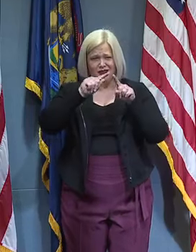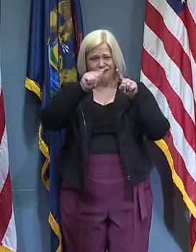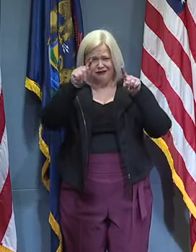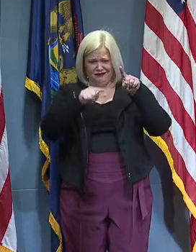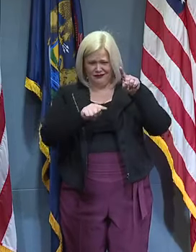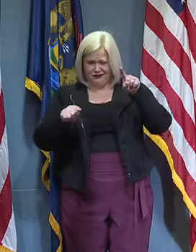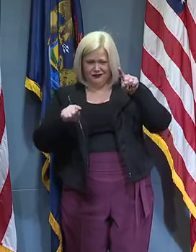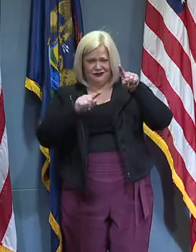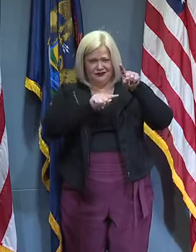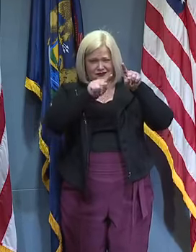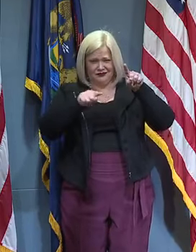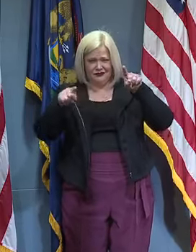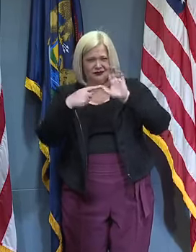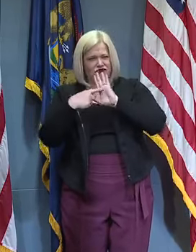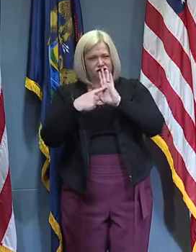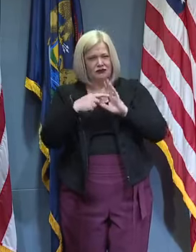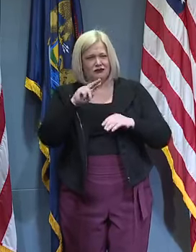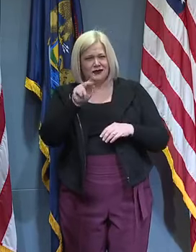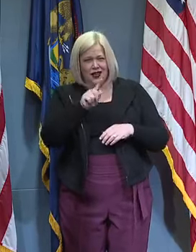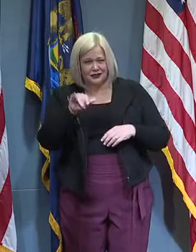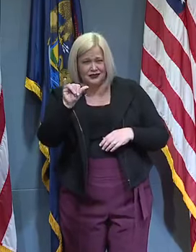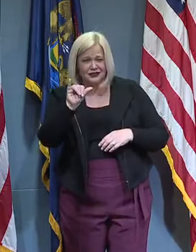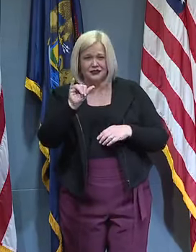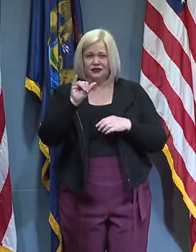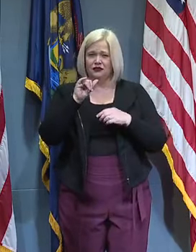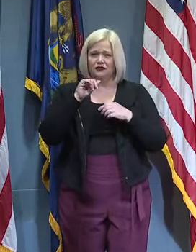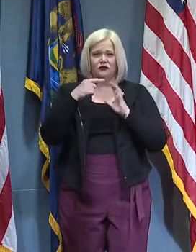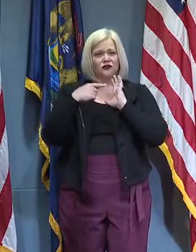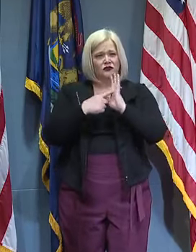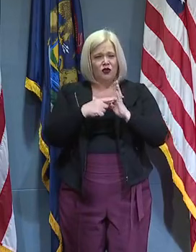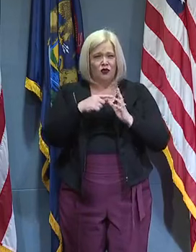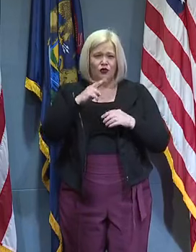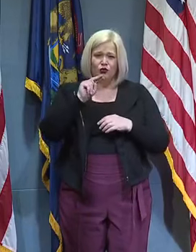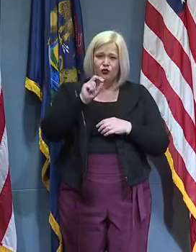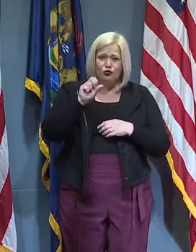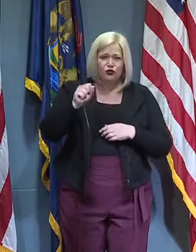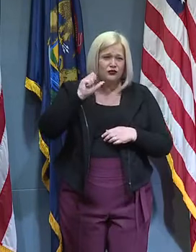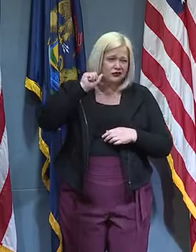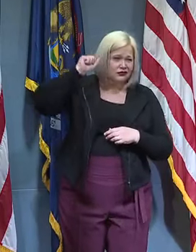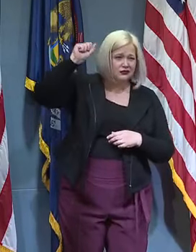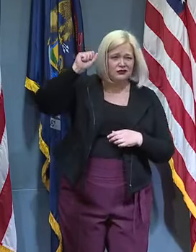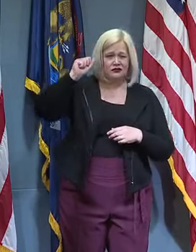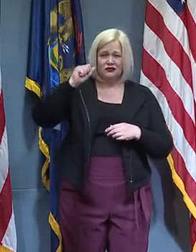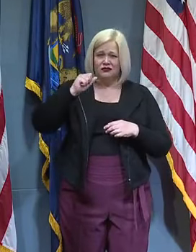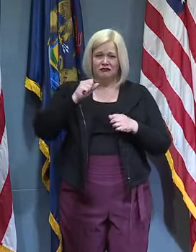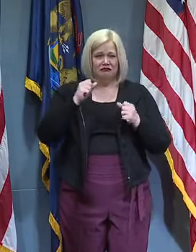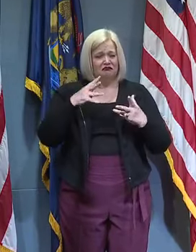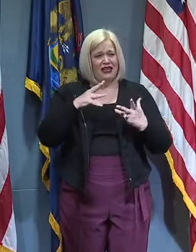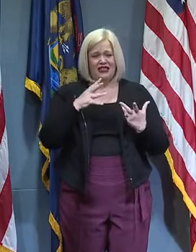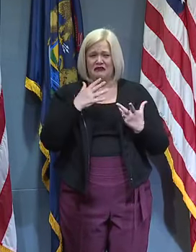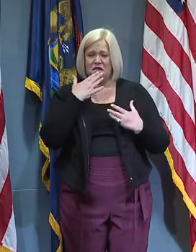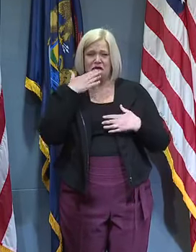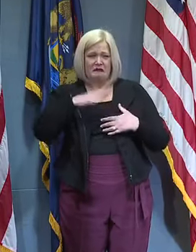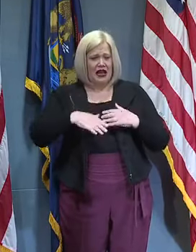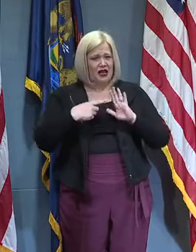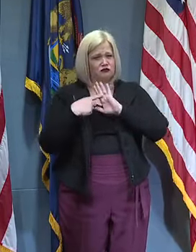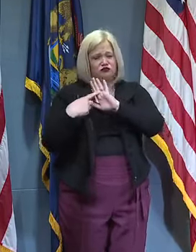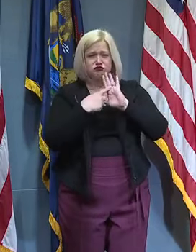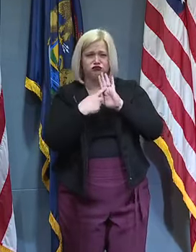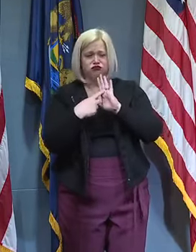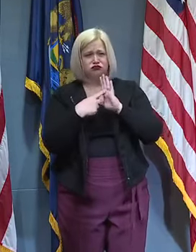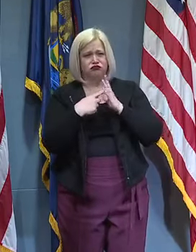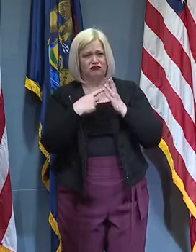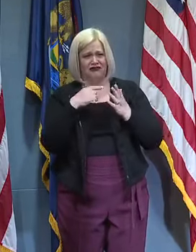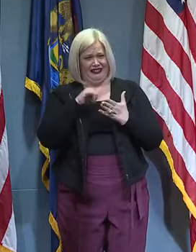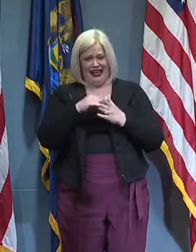Michiganders. This state has a rich history of people coming together in times of crisis. Our brave soldiers fought to